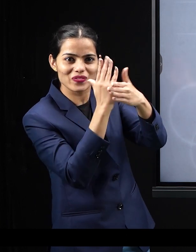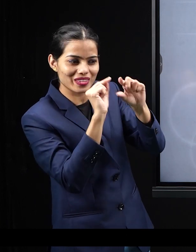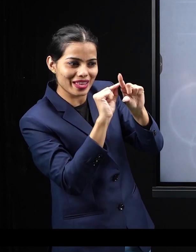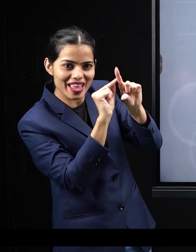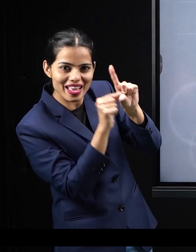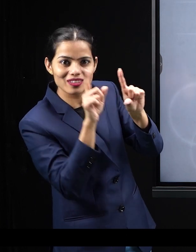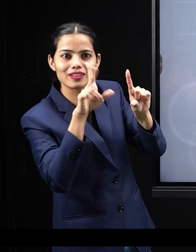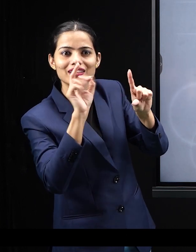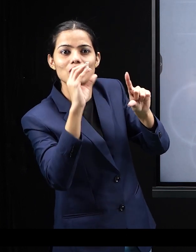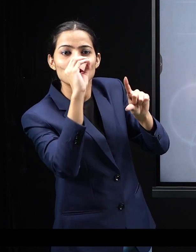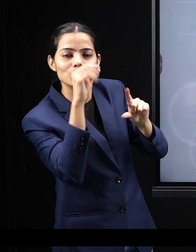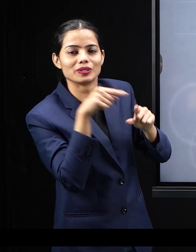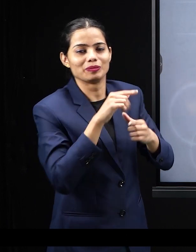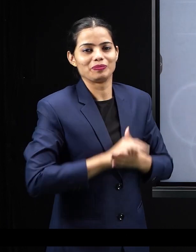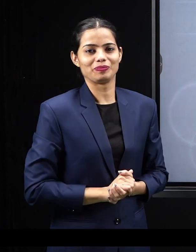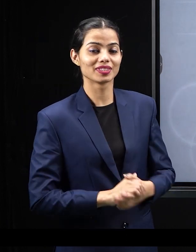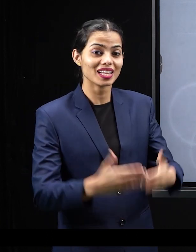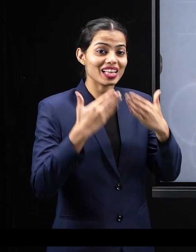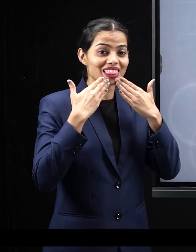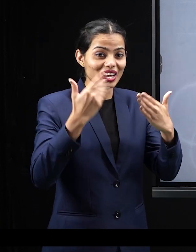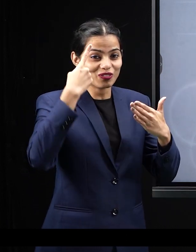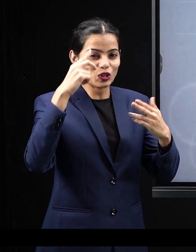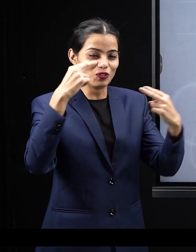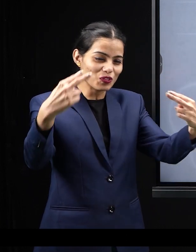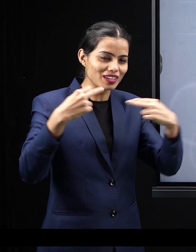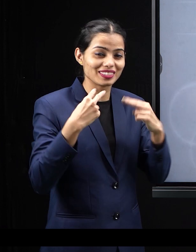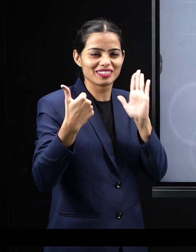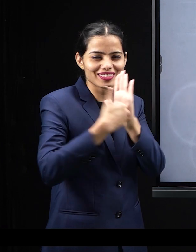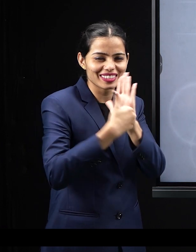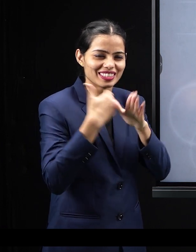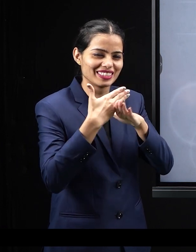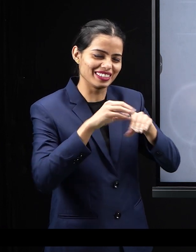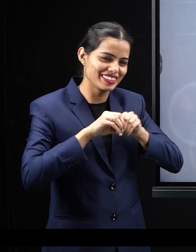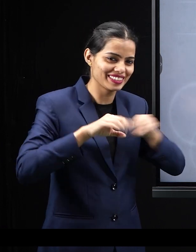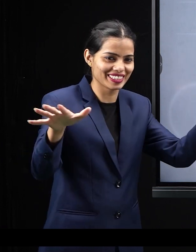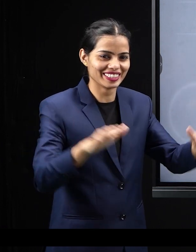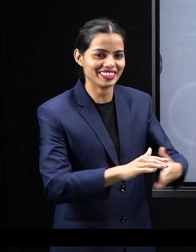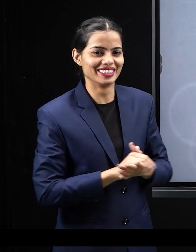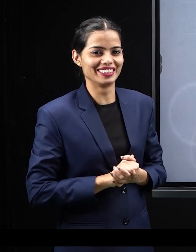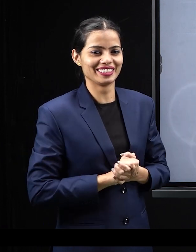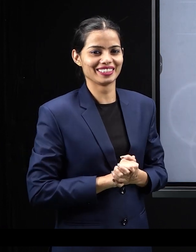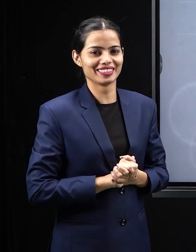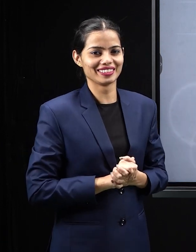Thanks for watching. Like, share and subscribe.